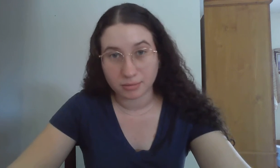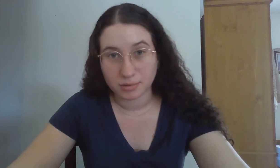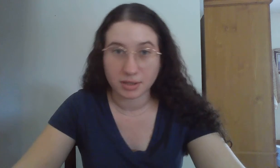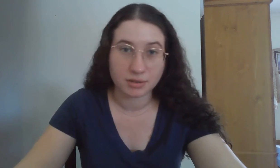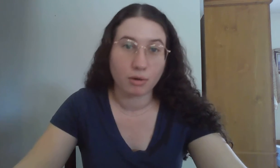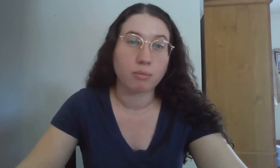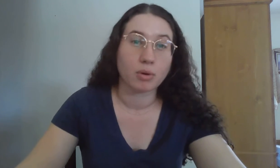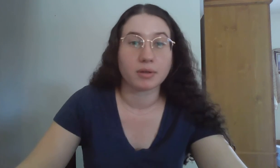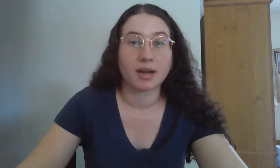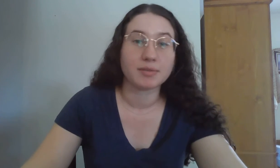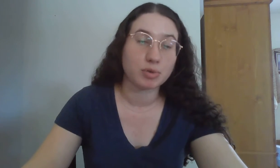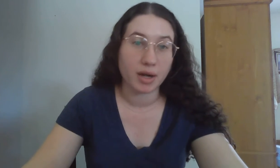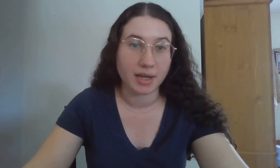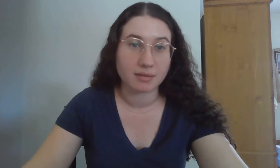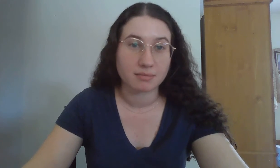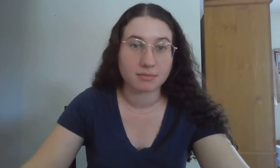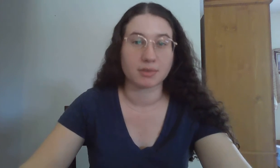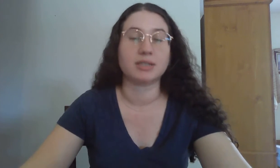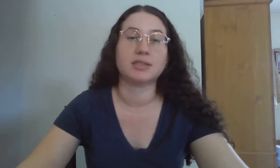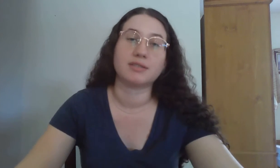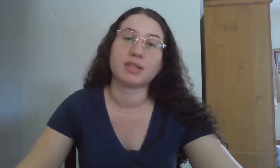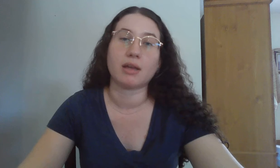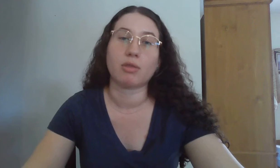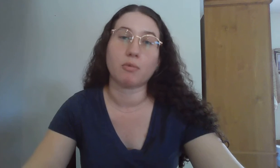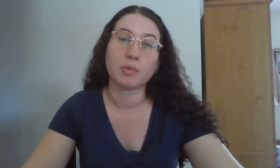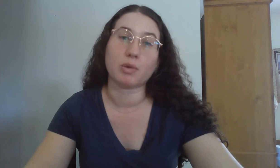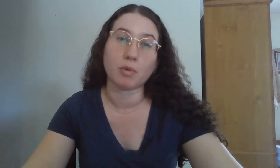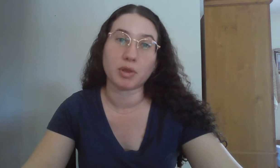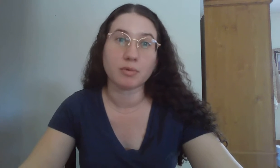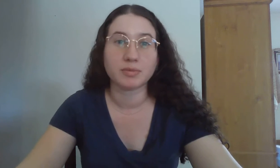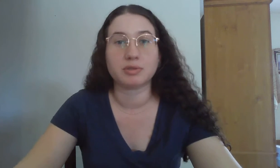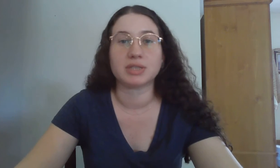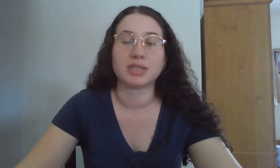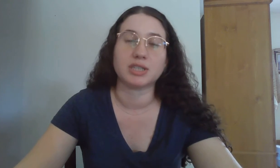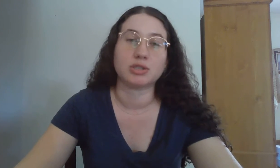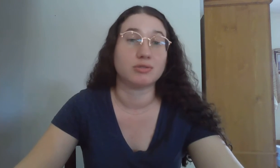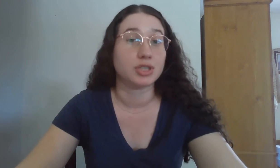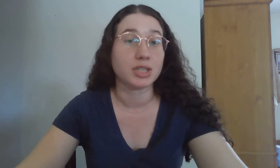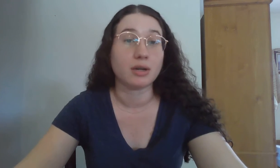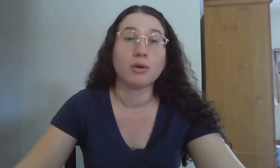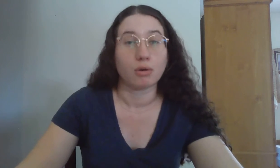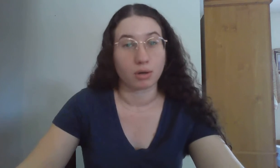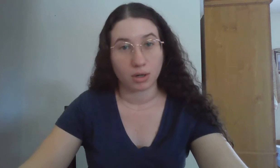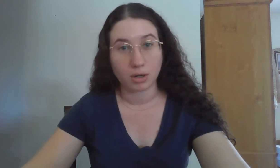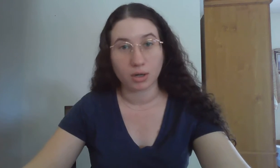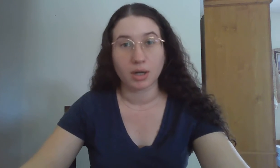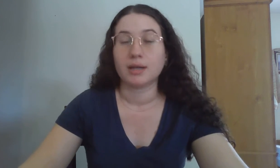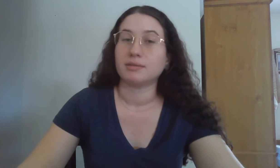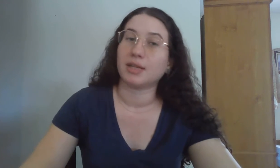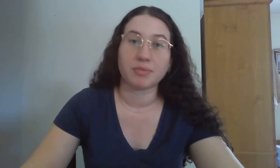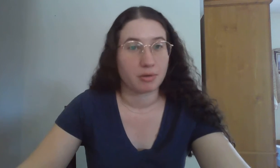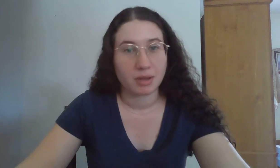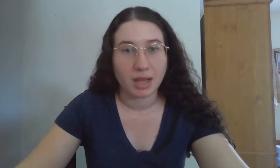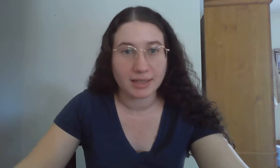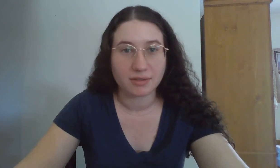nouns. That's the whole point of a pronoun, right? Instead of saying the woman, the woman, the woman, you can change it to she or her. Same thing with